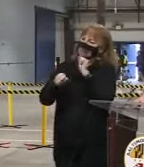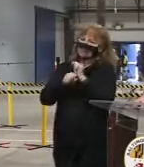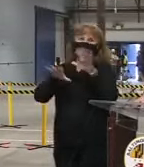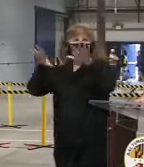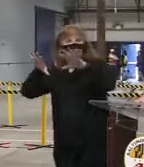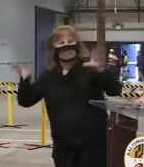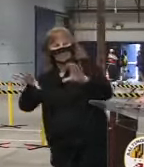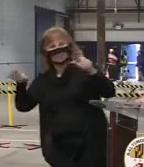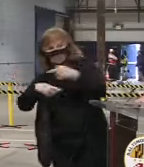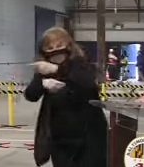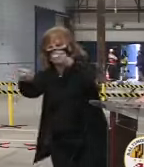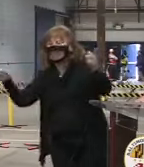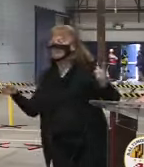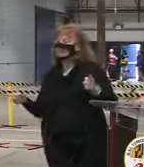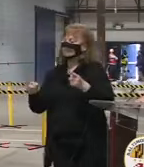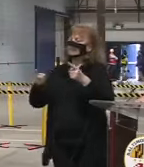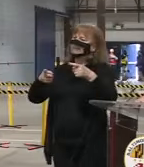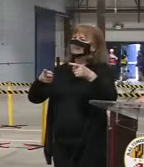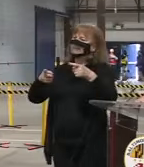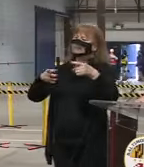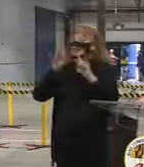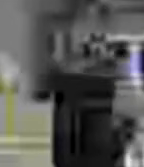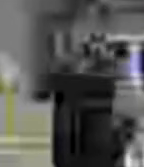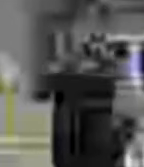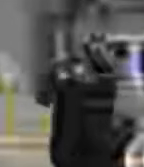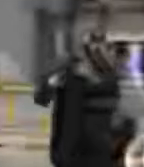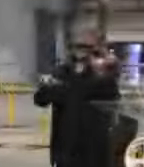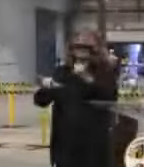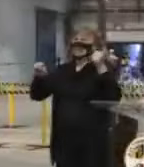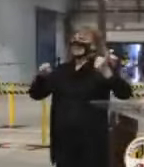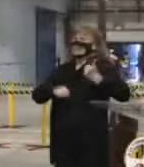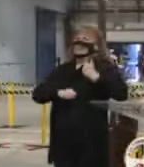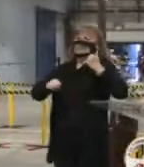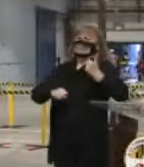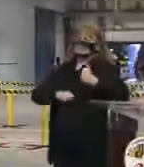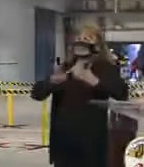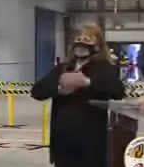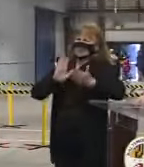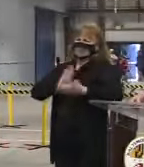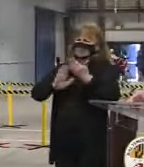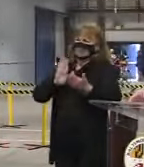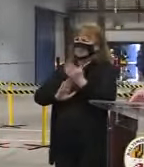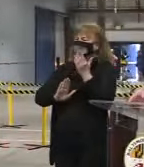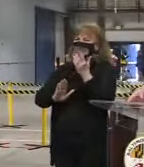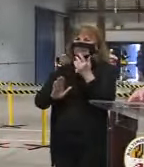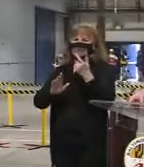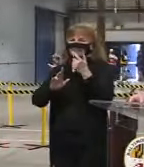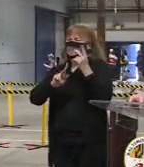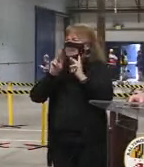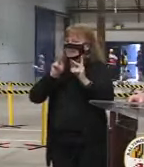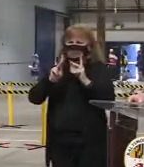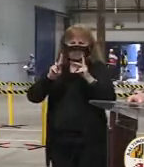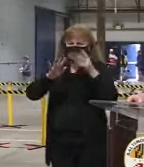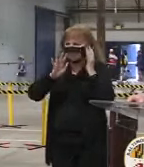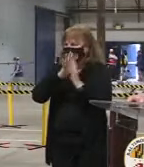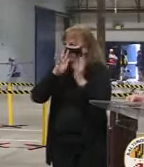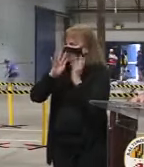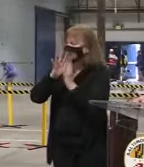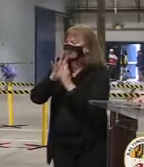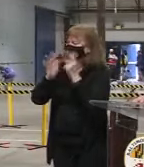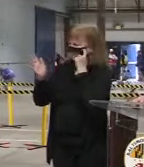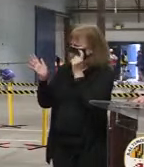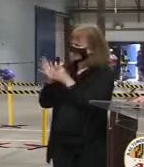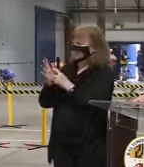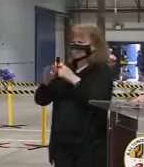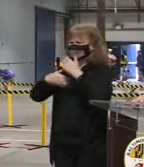done here, which has been described as a military-like operation by those going through our process. This